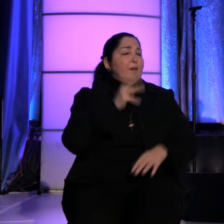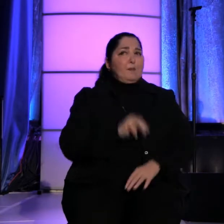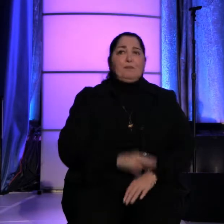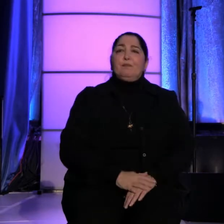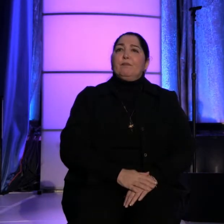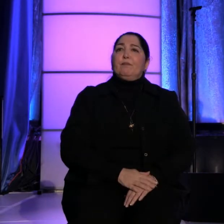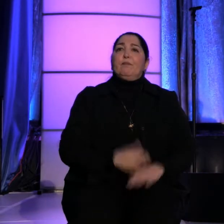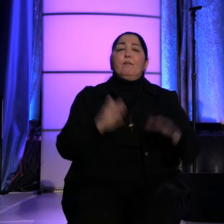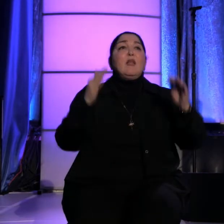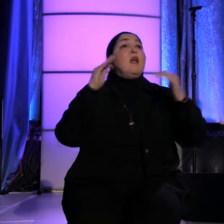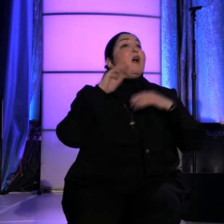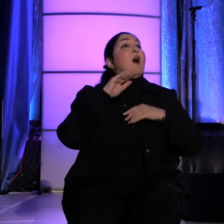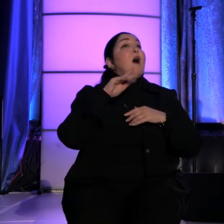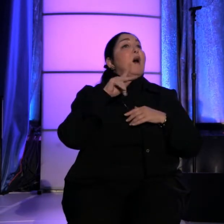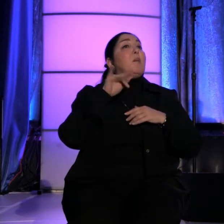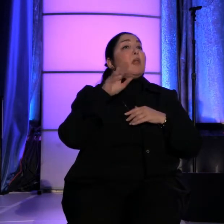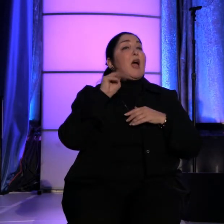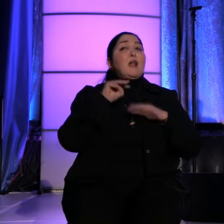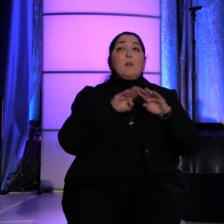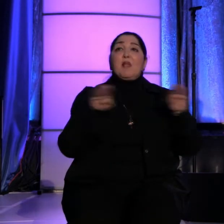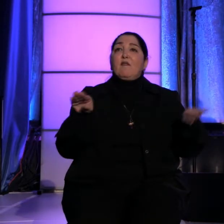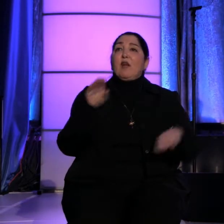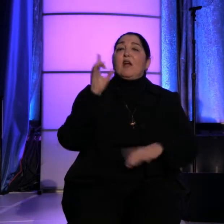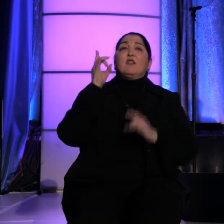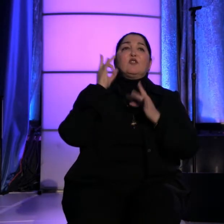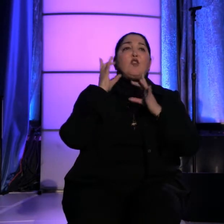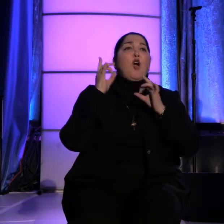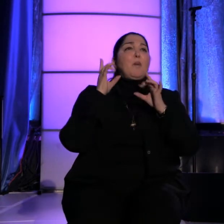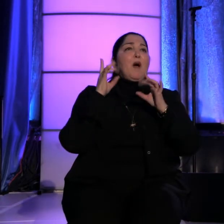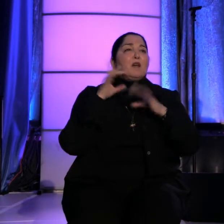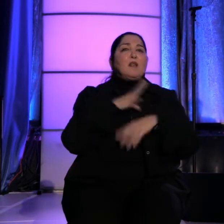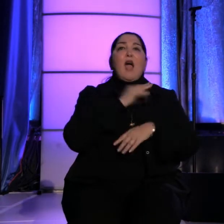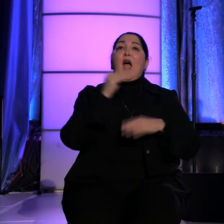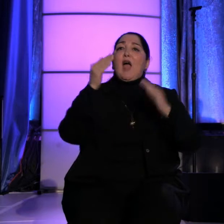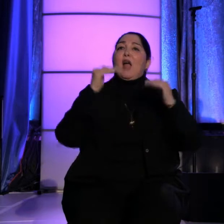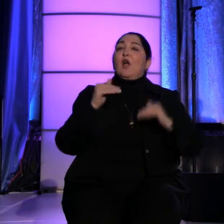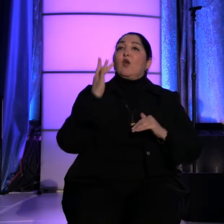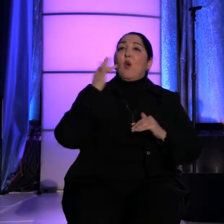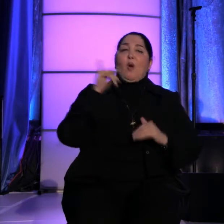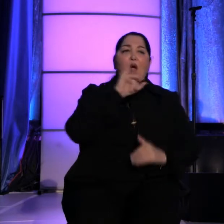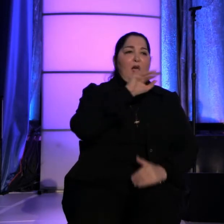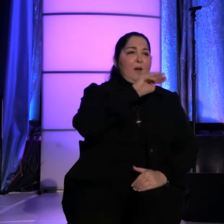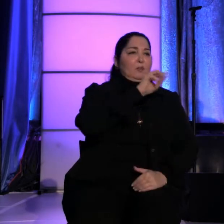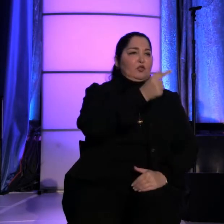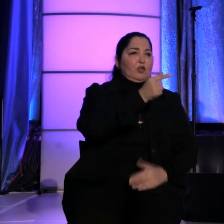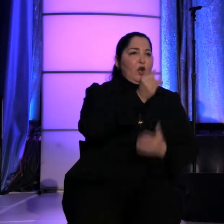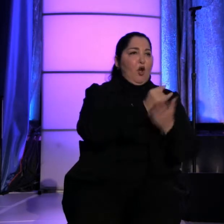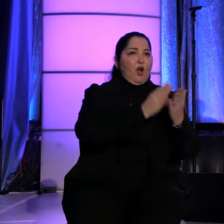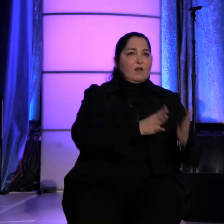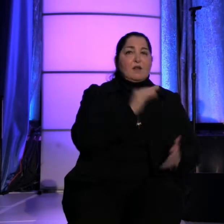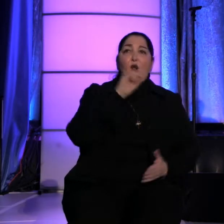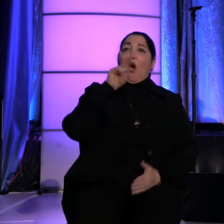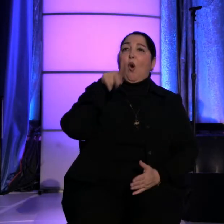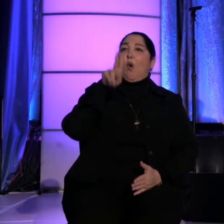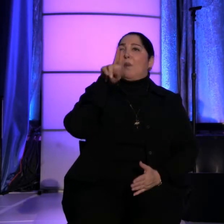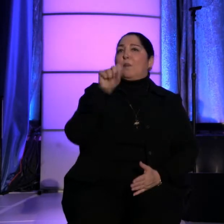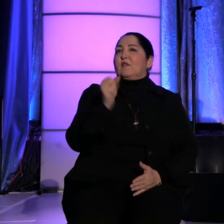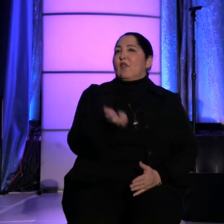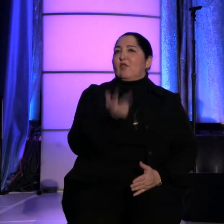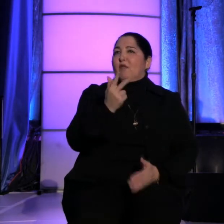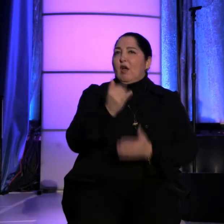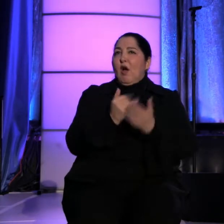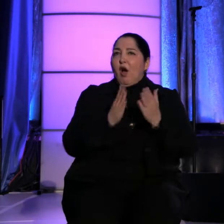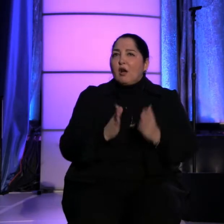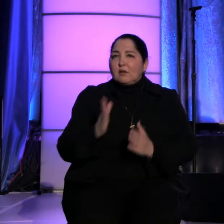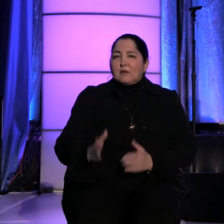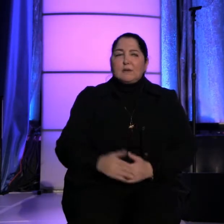Our platinum level sponsor is Starbucks Booking, and our gold level sponsors are IMG Artist and Opus 3 Artist. And